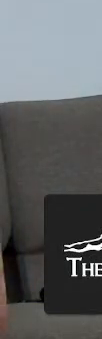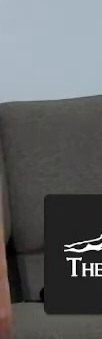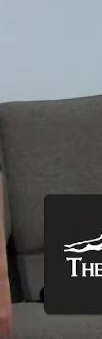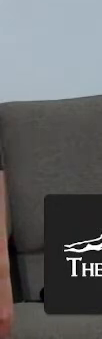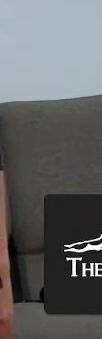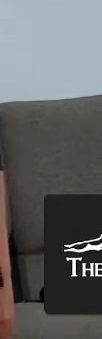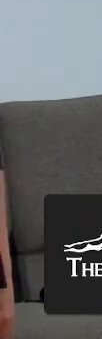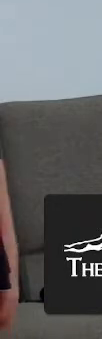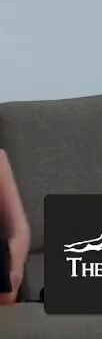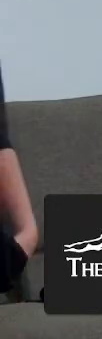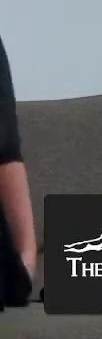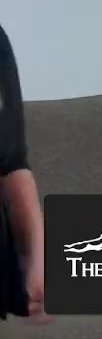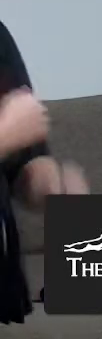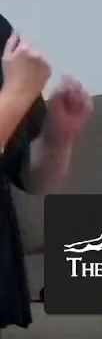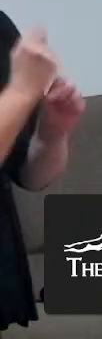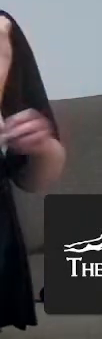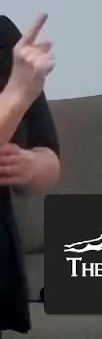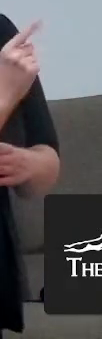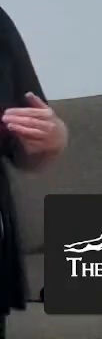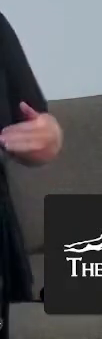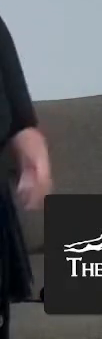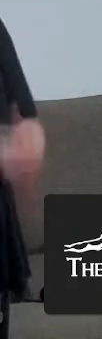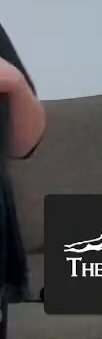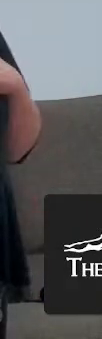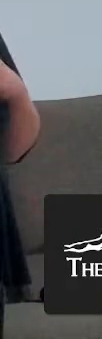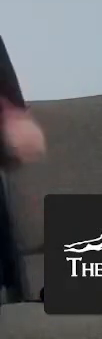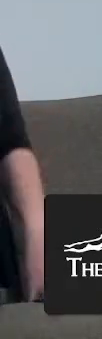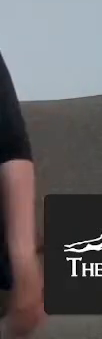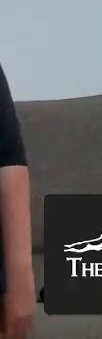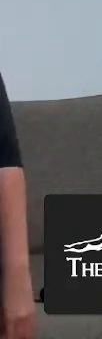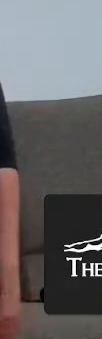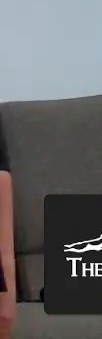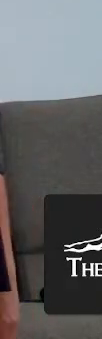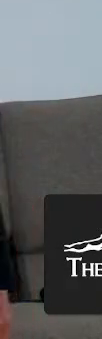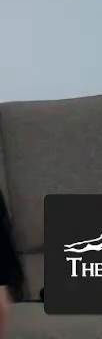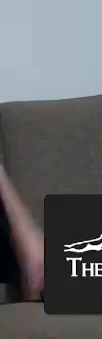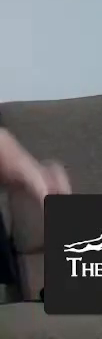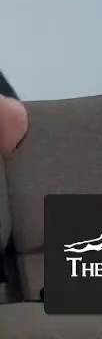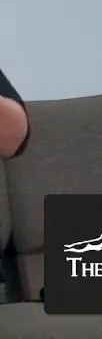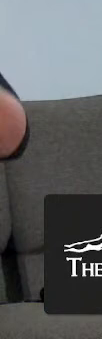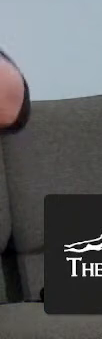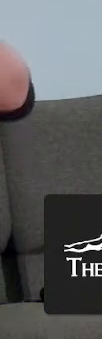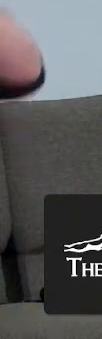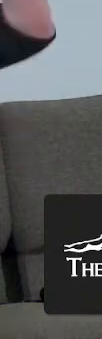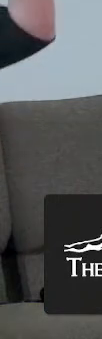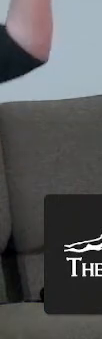I mean, just want to make sure I'm still there. Praise God. Some of you guys are singing in the shower.